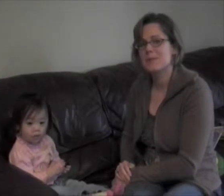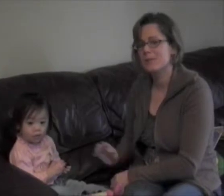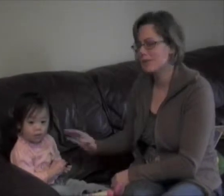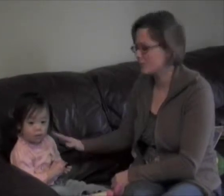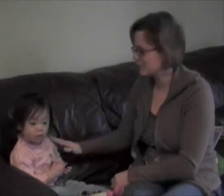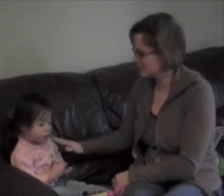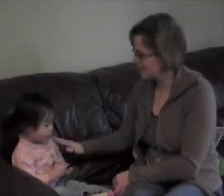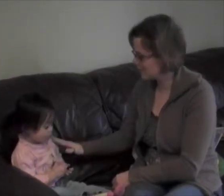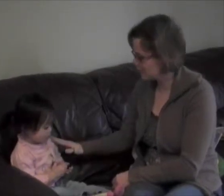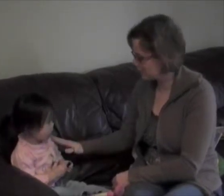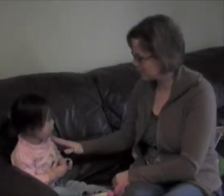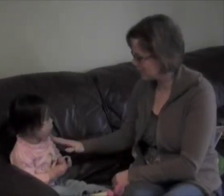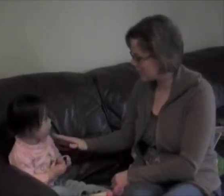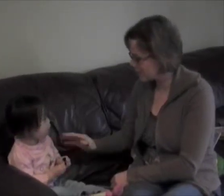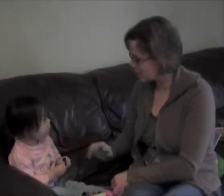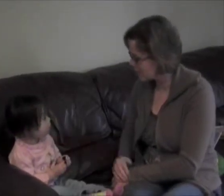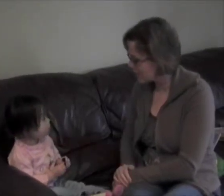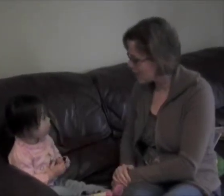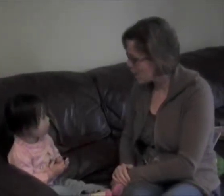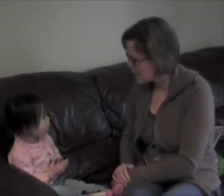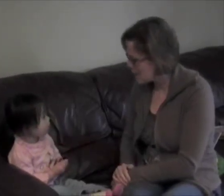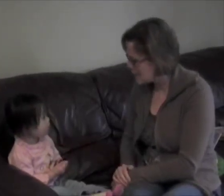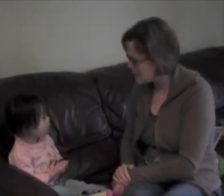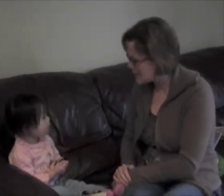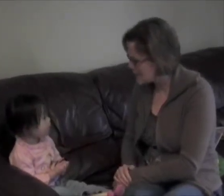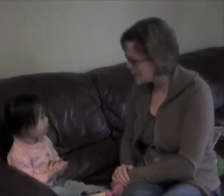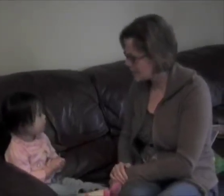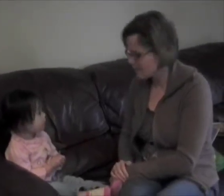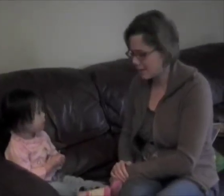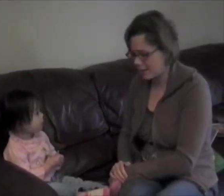What else do you know? You know so much. Let me think.